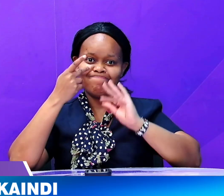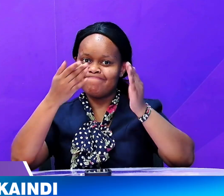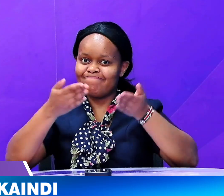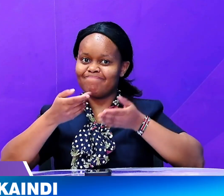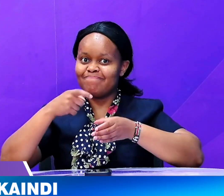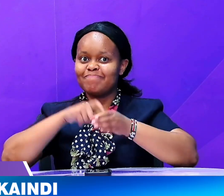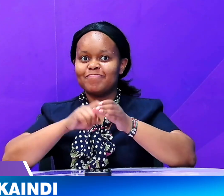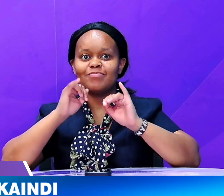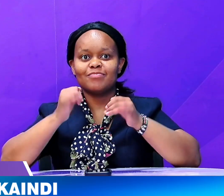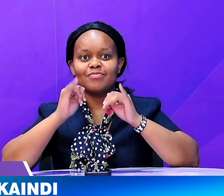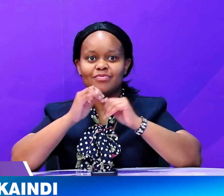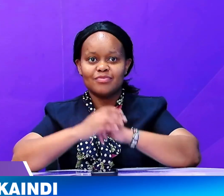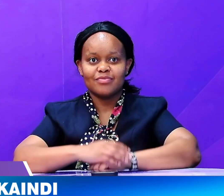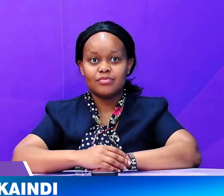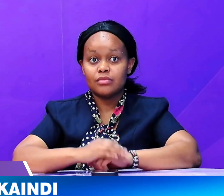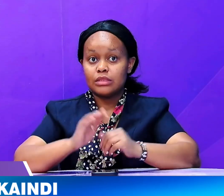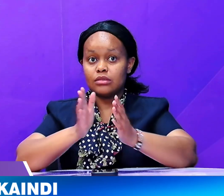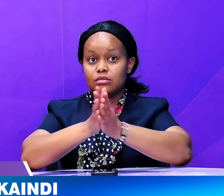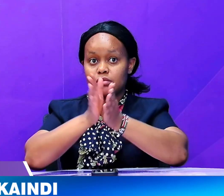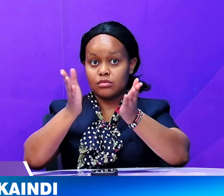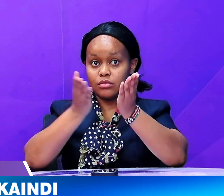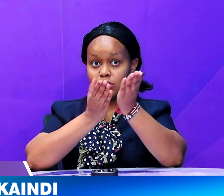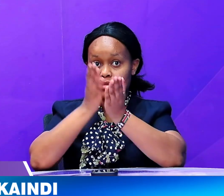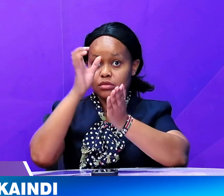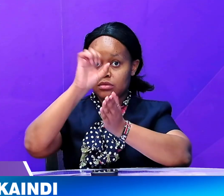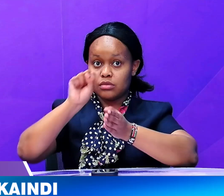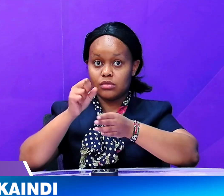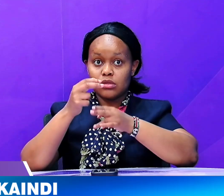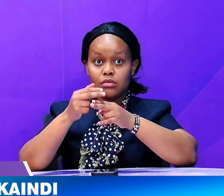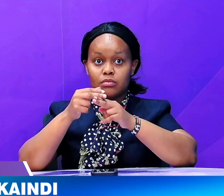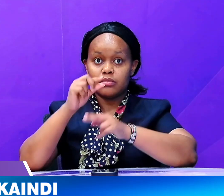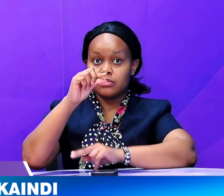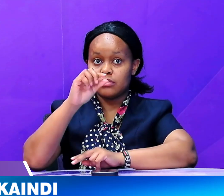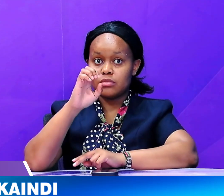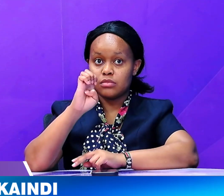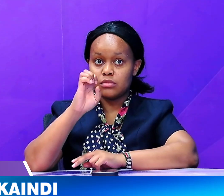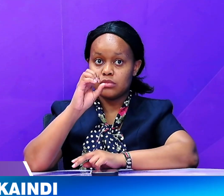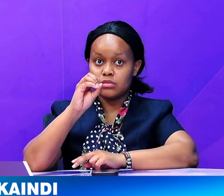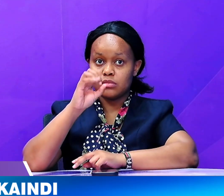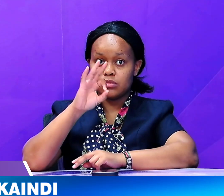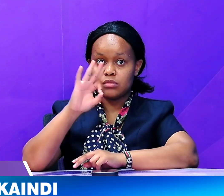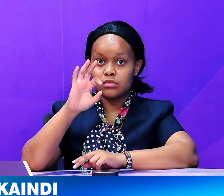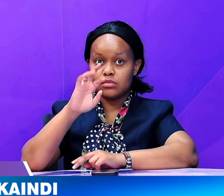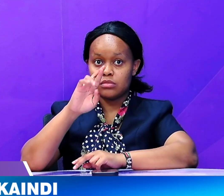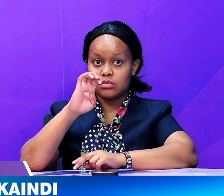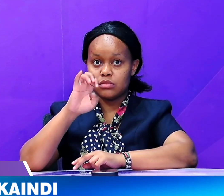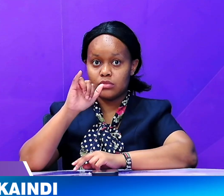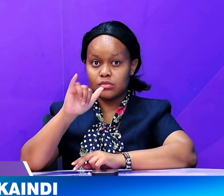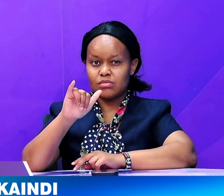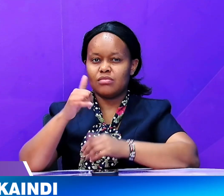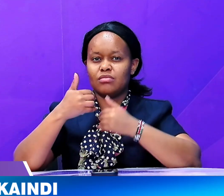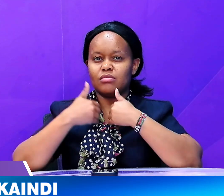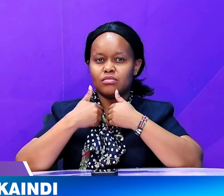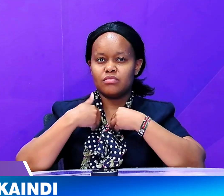interpreter voicing Esther Kendi. Welcome to the news updates. The Public Service Cabinet Secretary